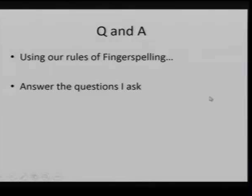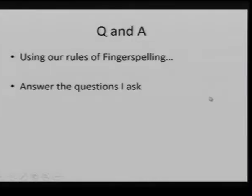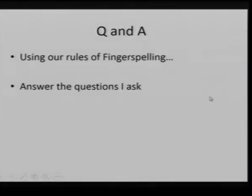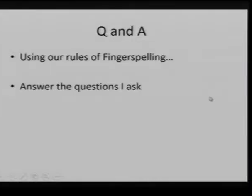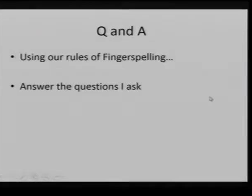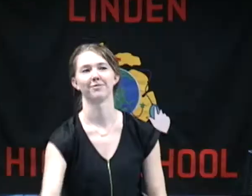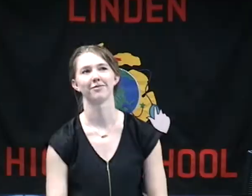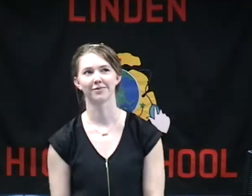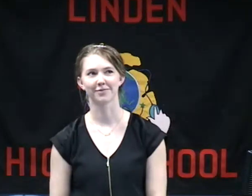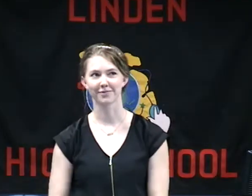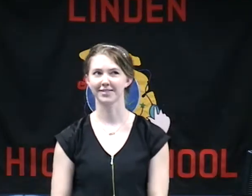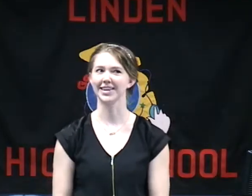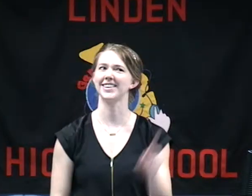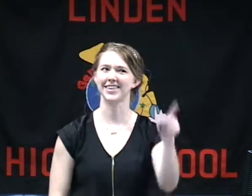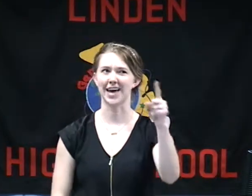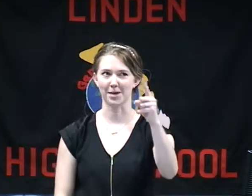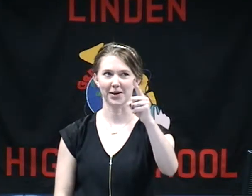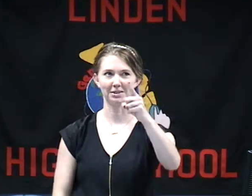Ah, easy cop out.